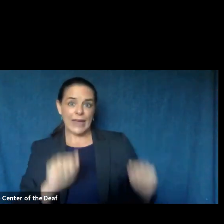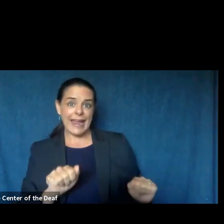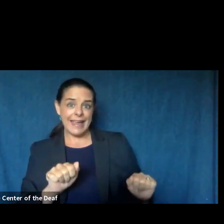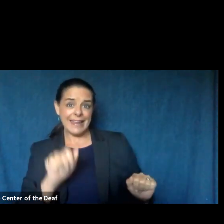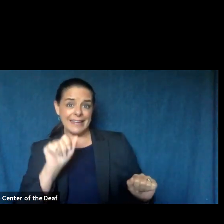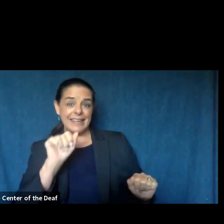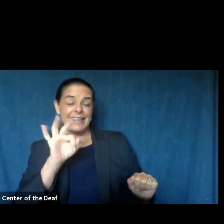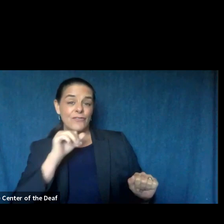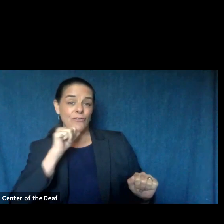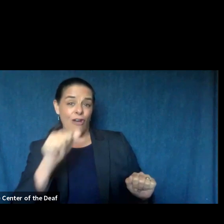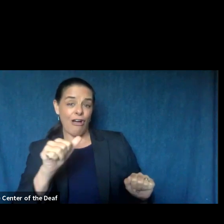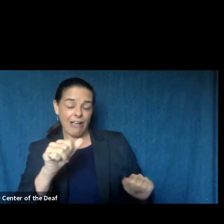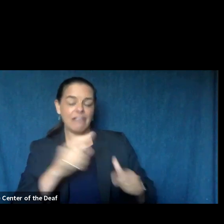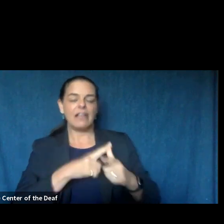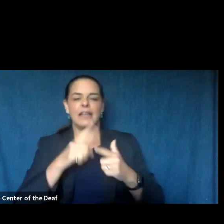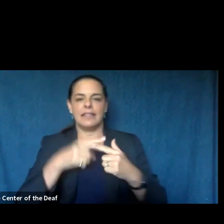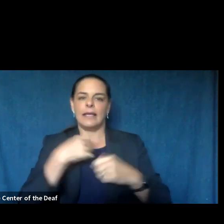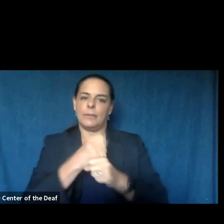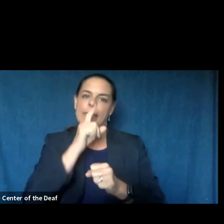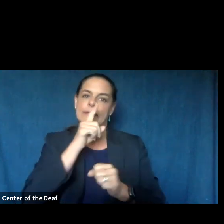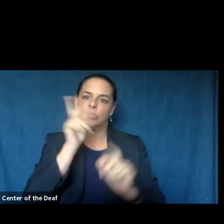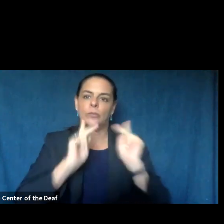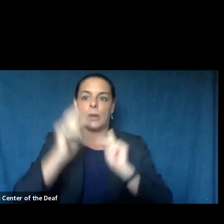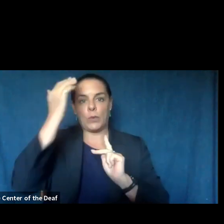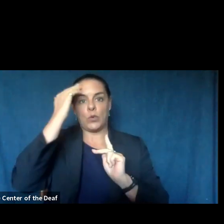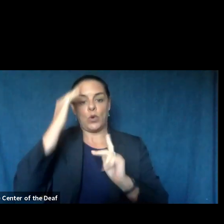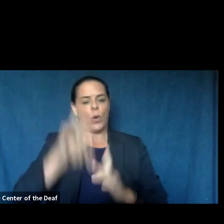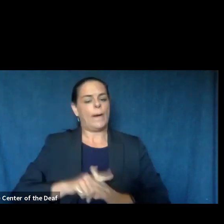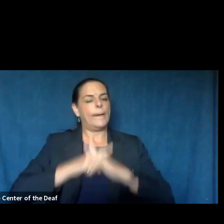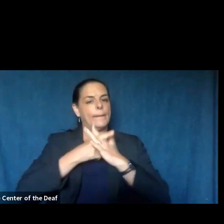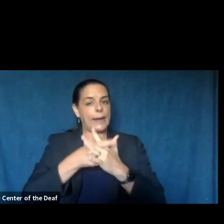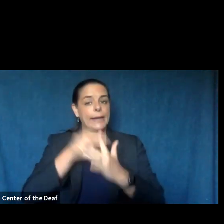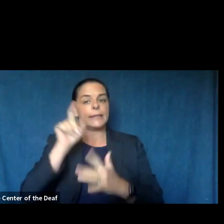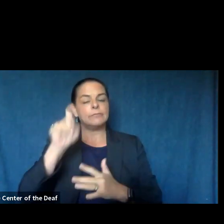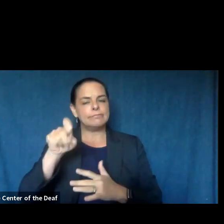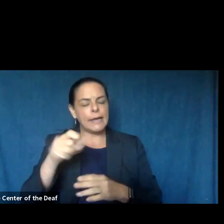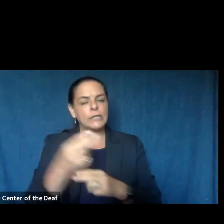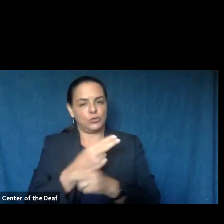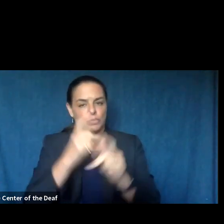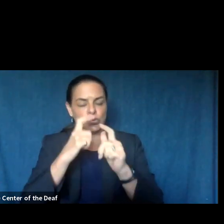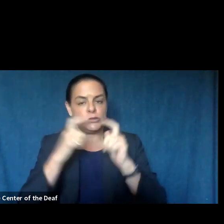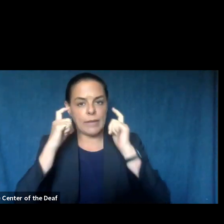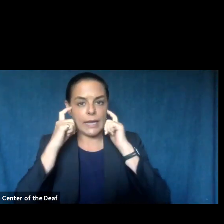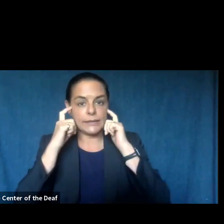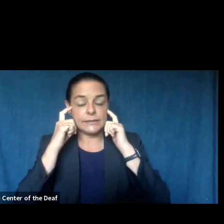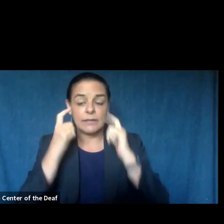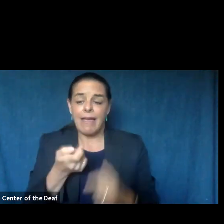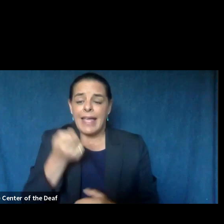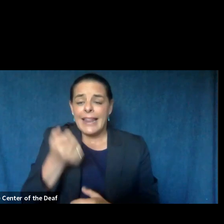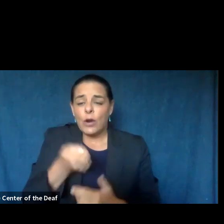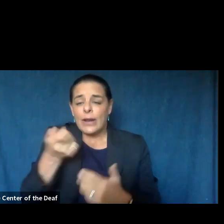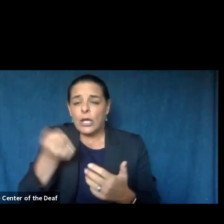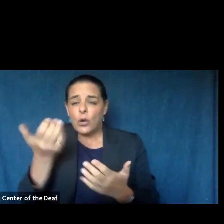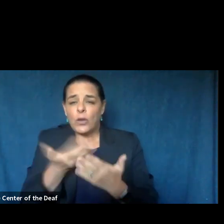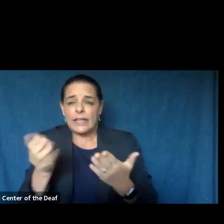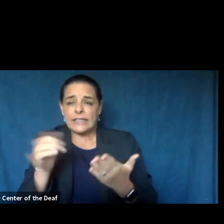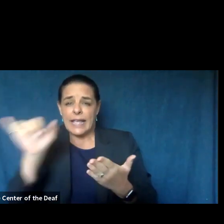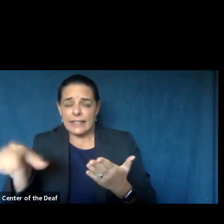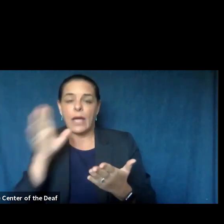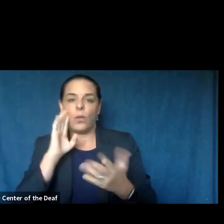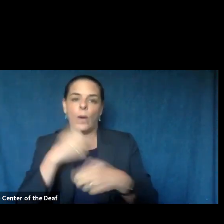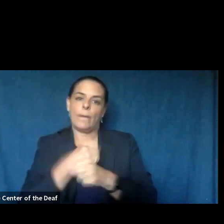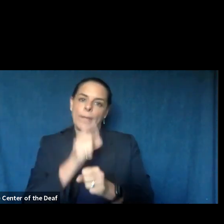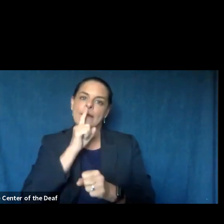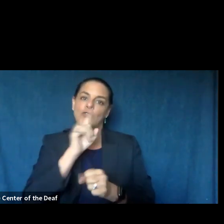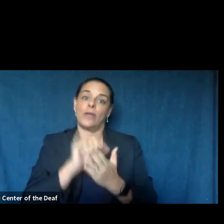maintained. And if it can't be, make sure folks know from the onset that they need to wear a mask. It's the little things like these that can ensure your